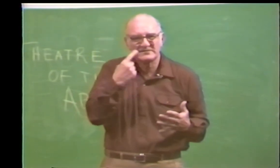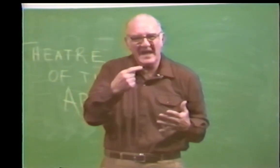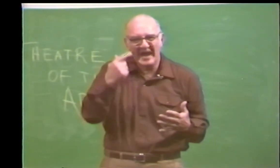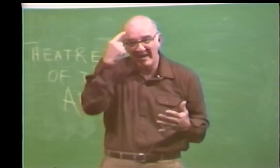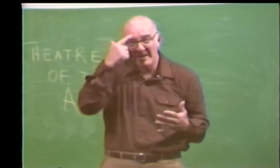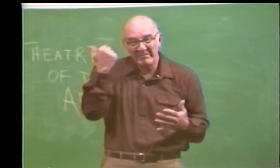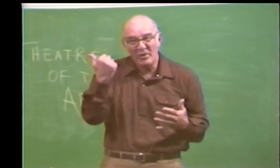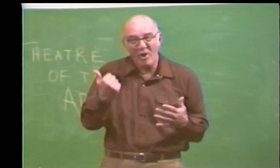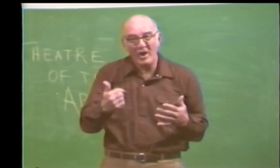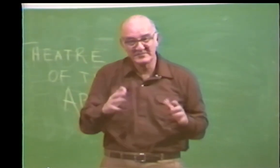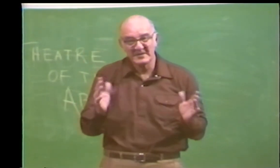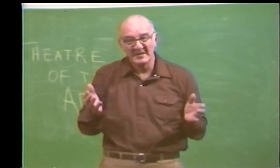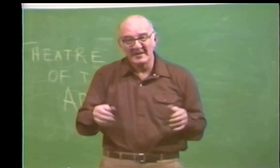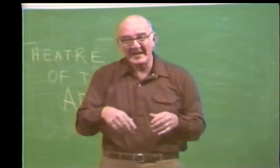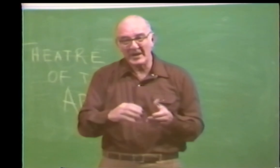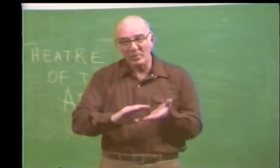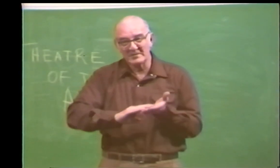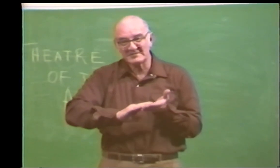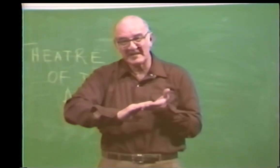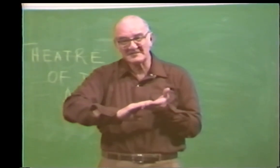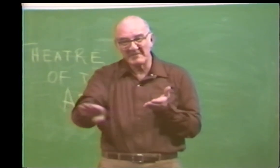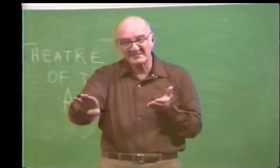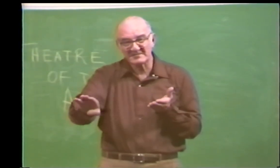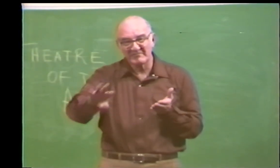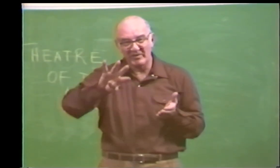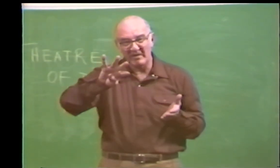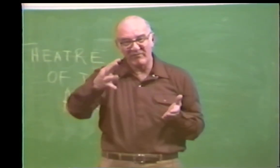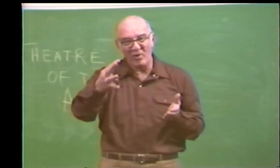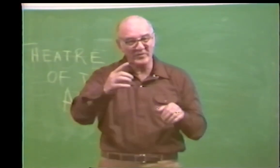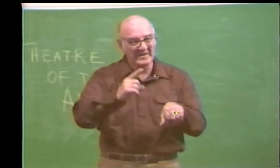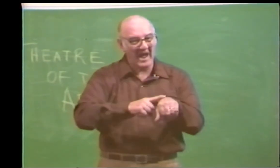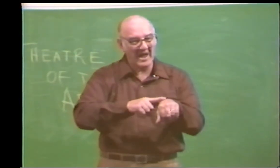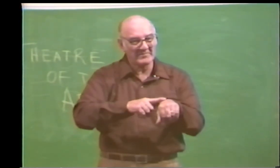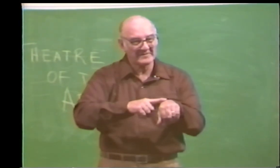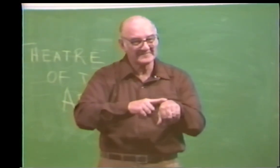say because he was dismissed for the fourth time.